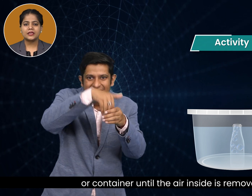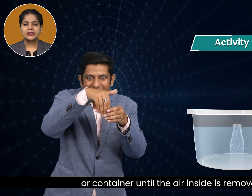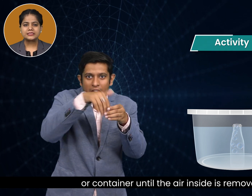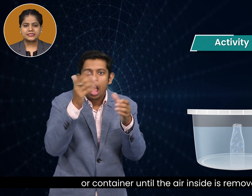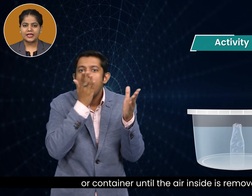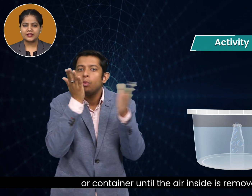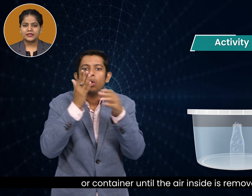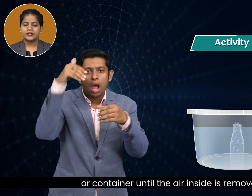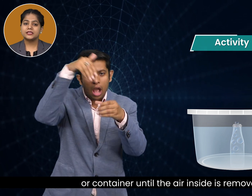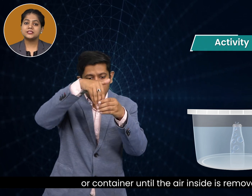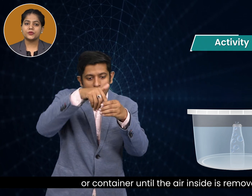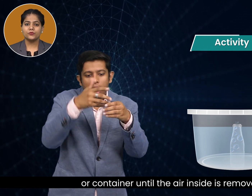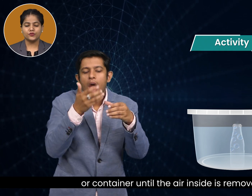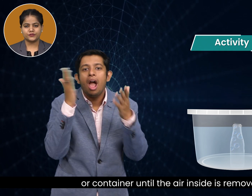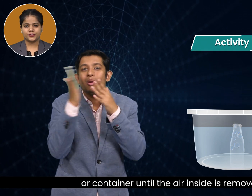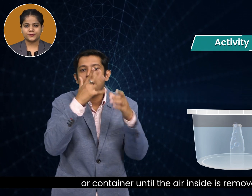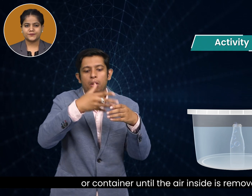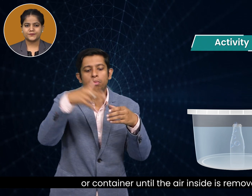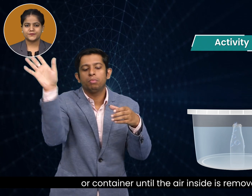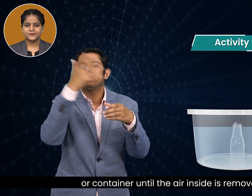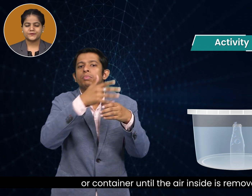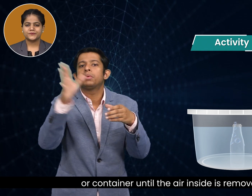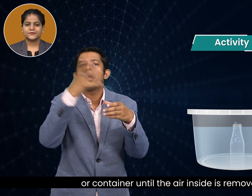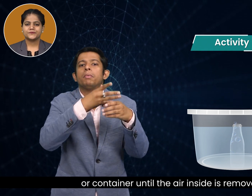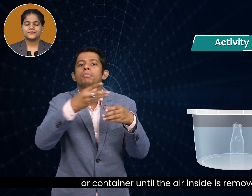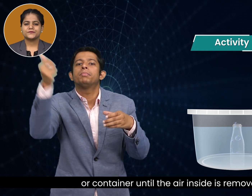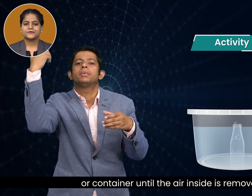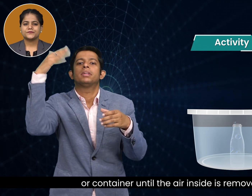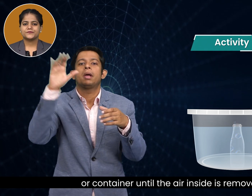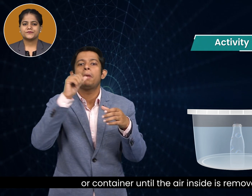the air inside is removed.